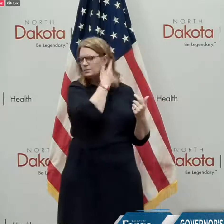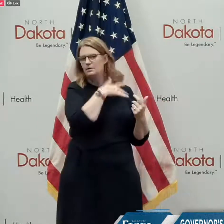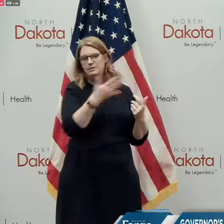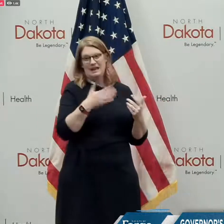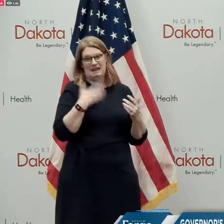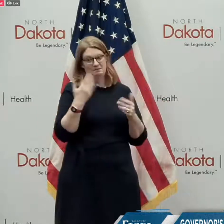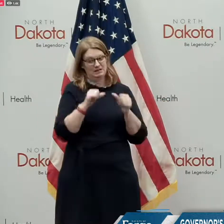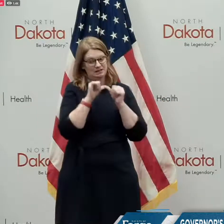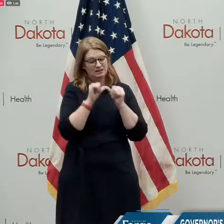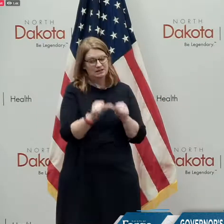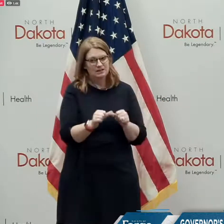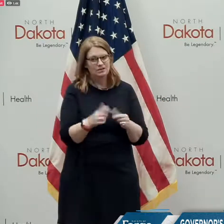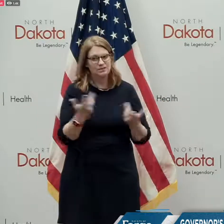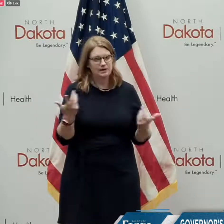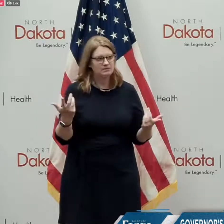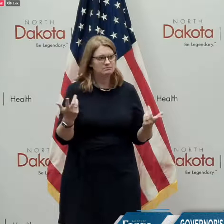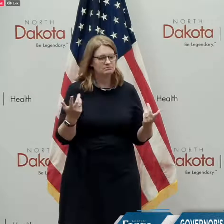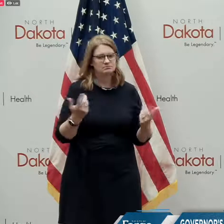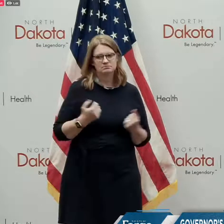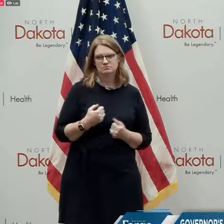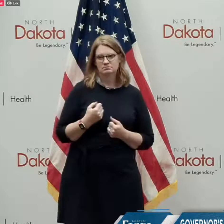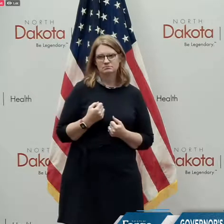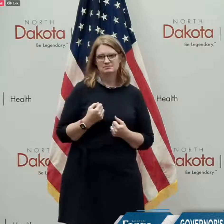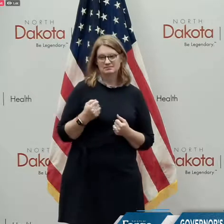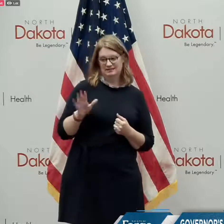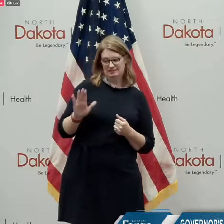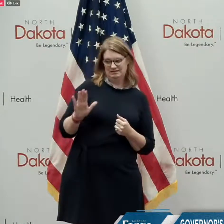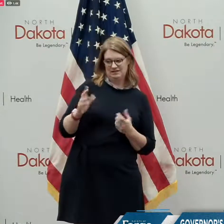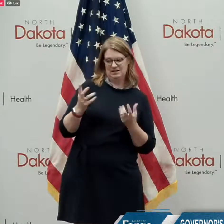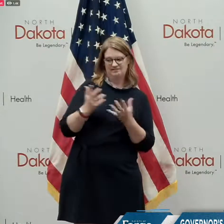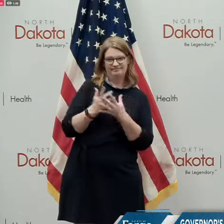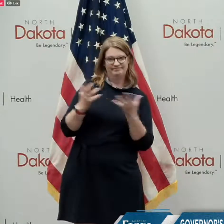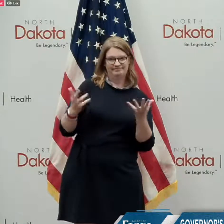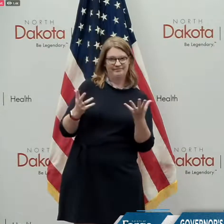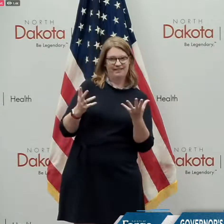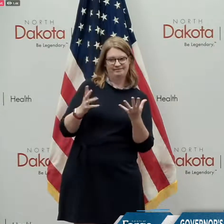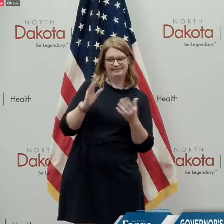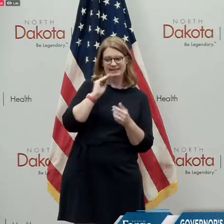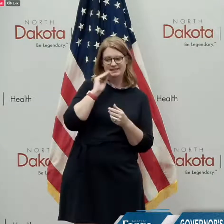longer, but understand everything that he's got going on, that this is a